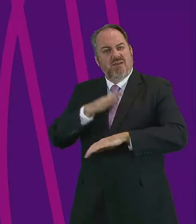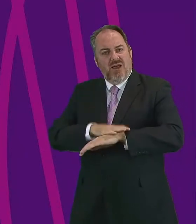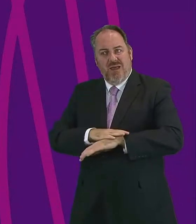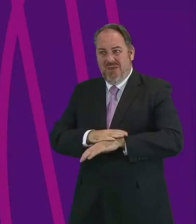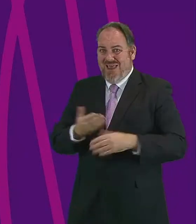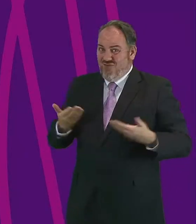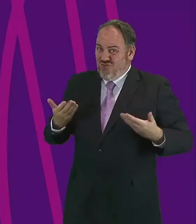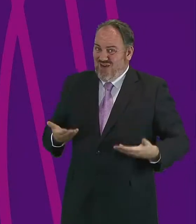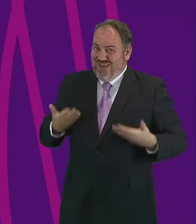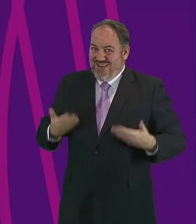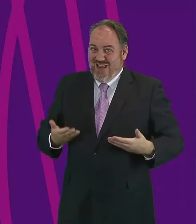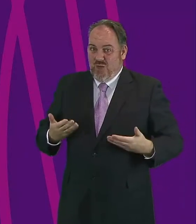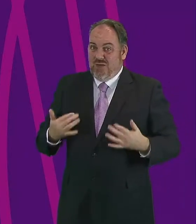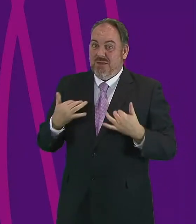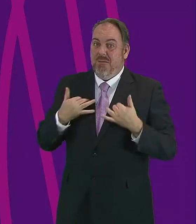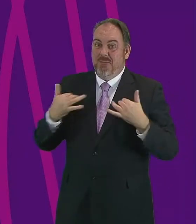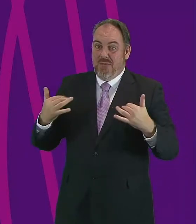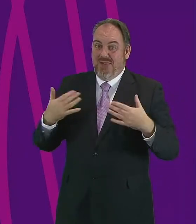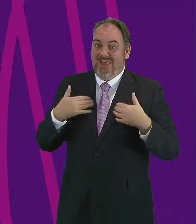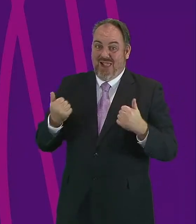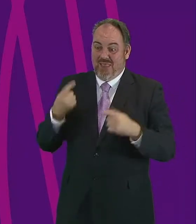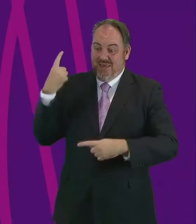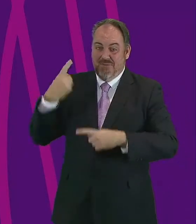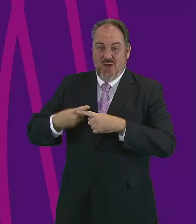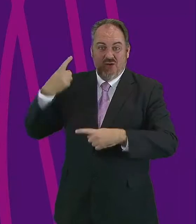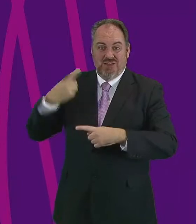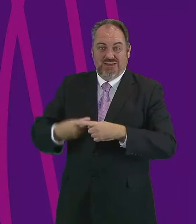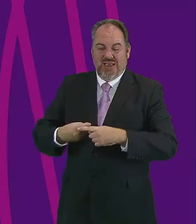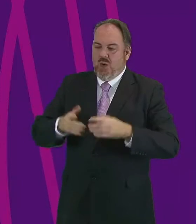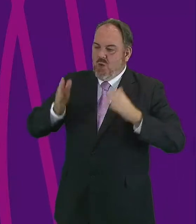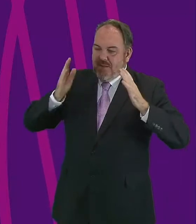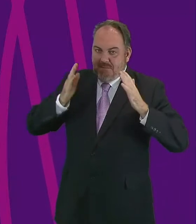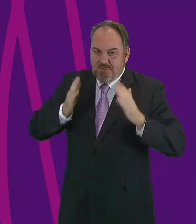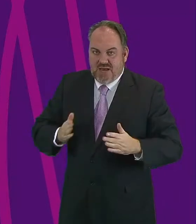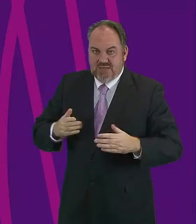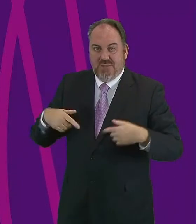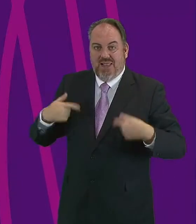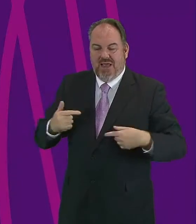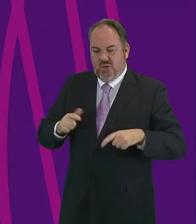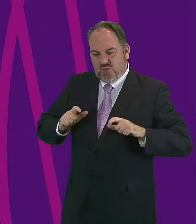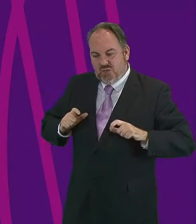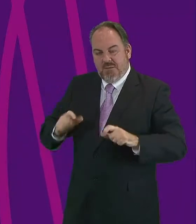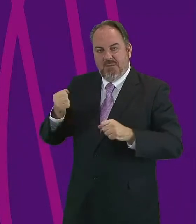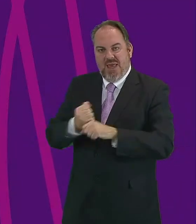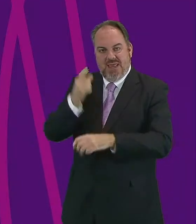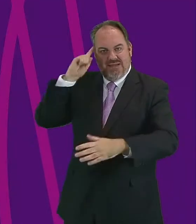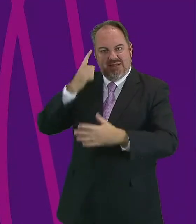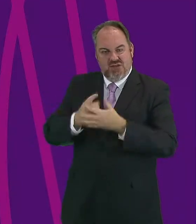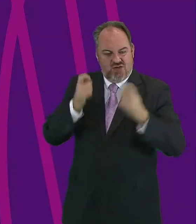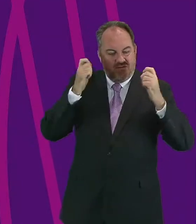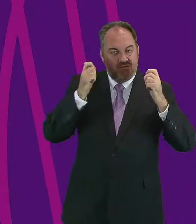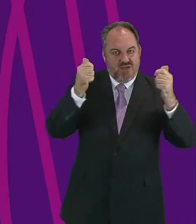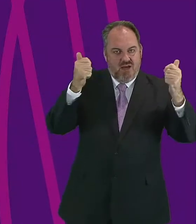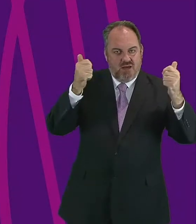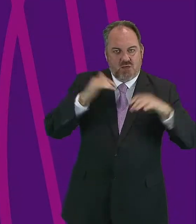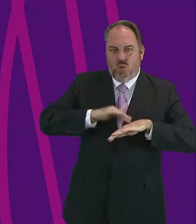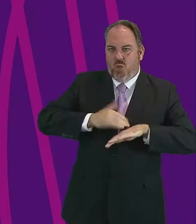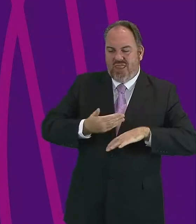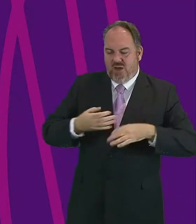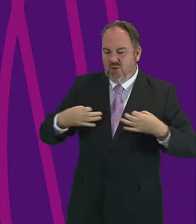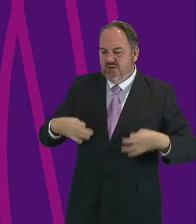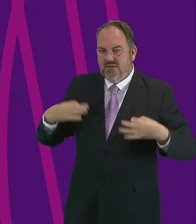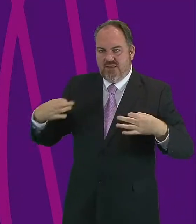health emergency. We must have the ability to act without delay when the clinical advice indicates that urgent interventions are